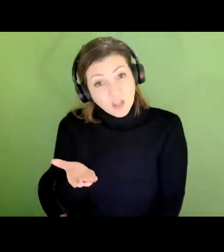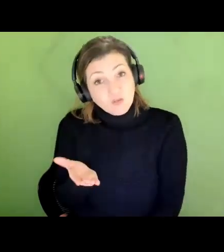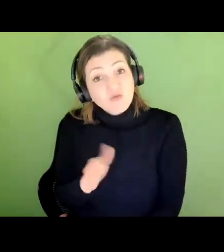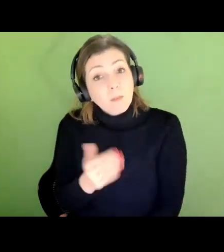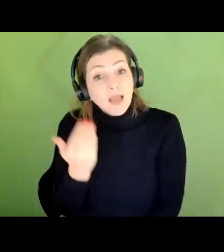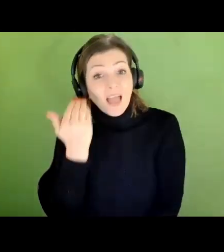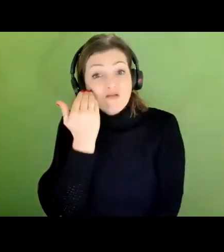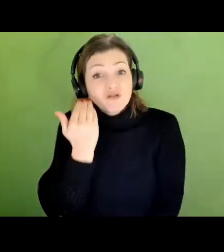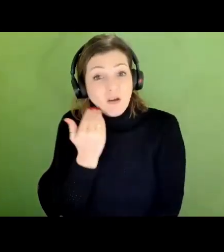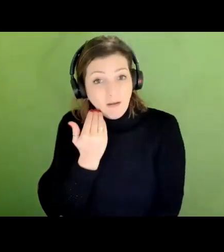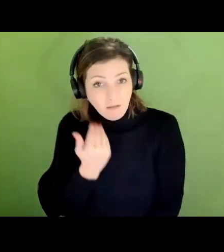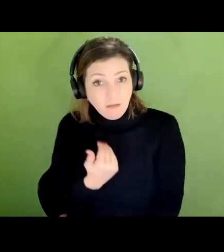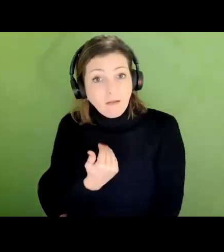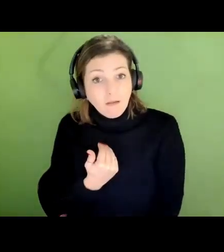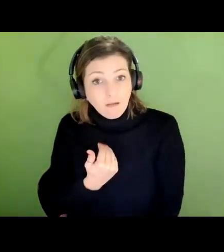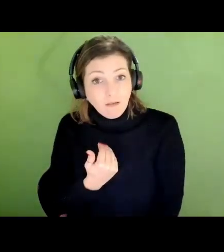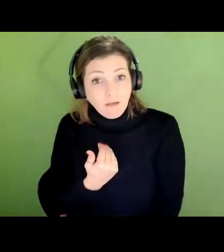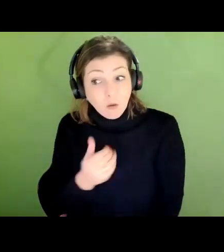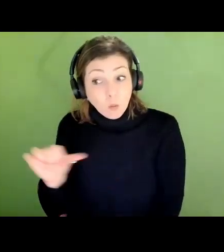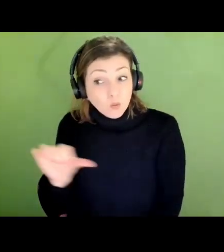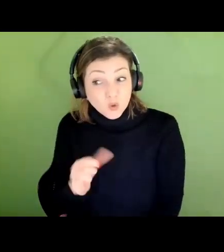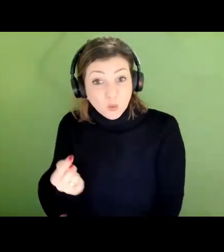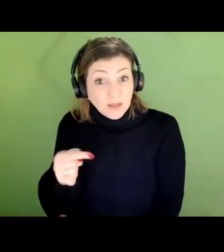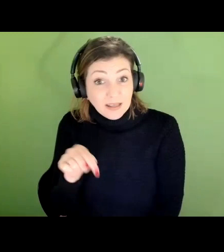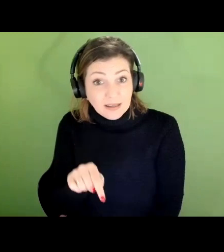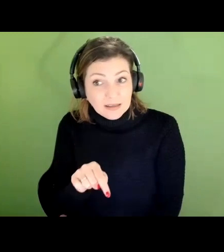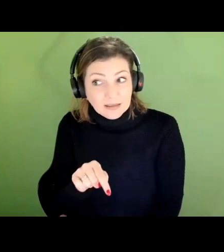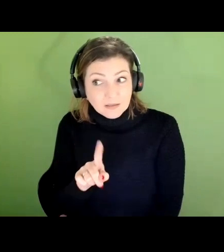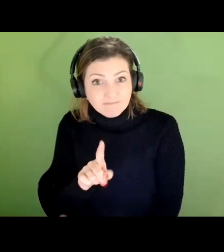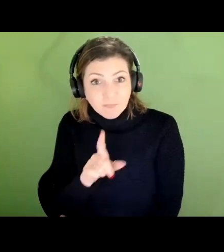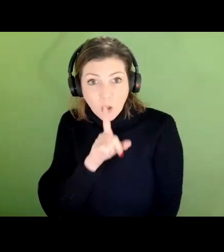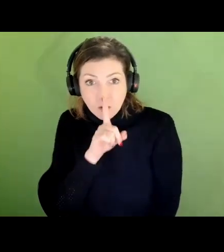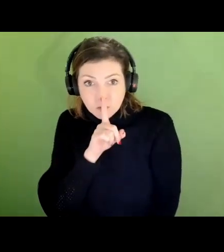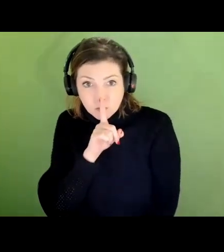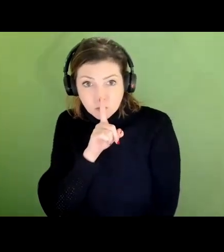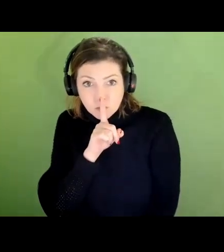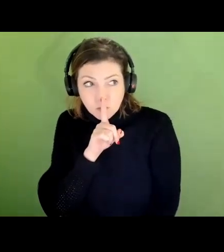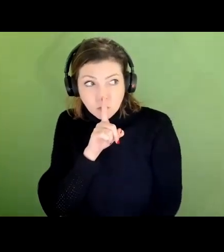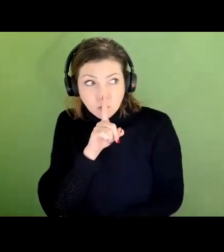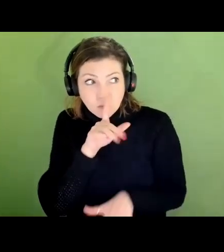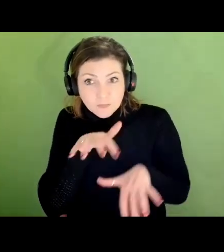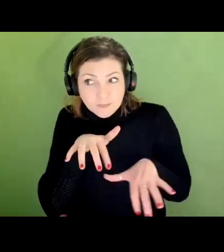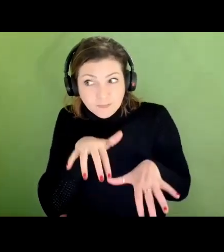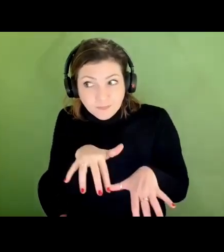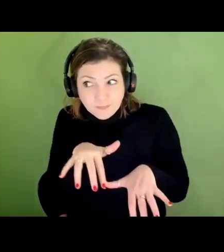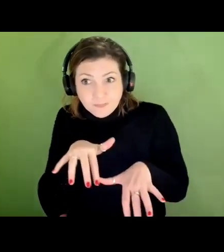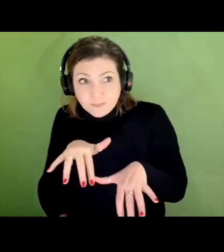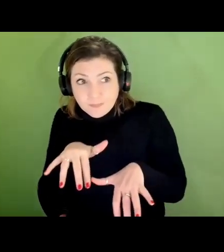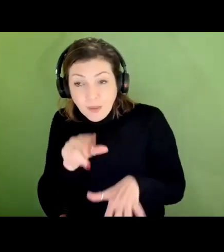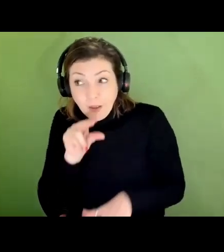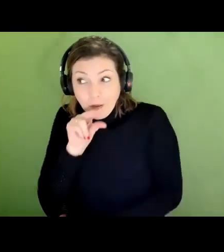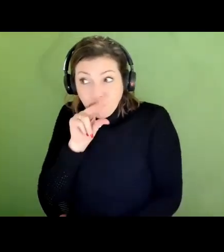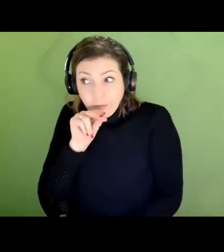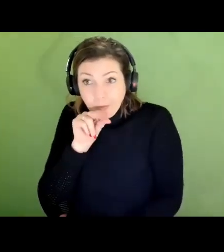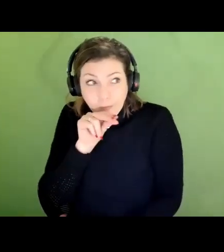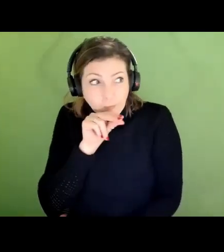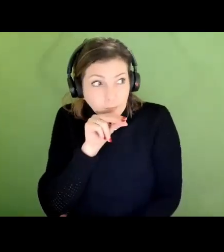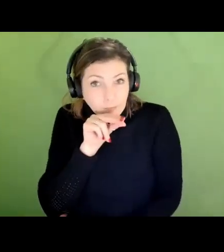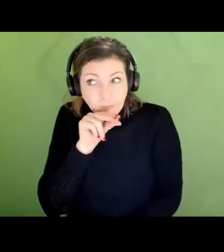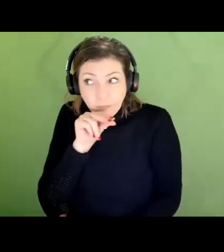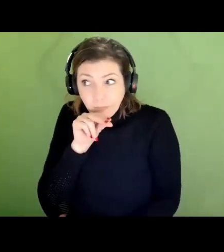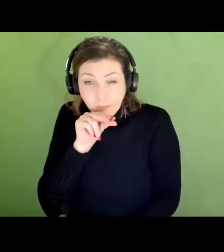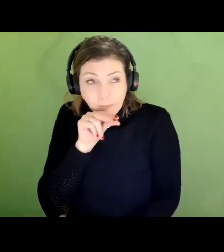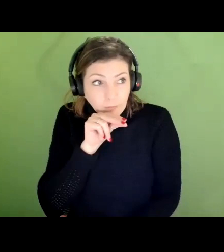aren't supposed to be here, so we creep around like ghosts, speaking in hushed tones, keeping